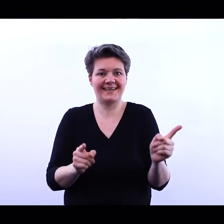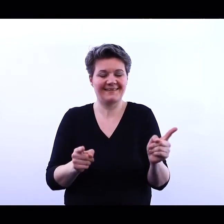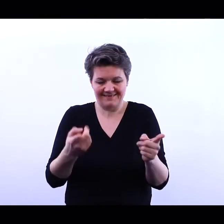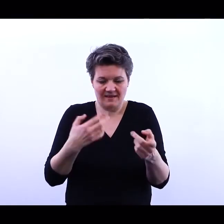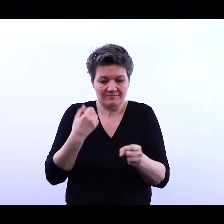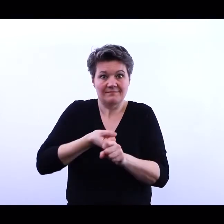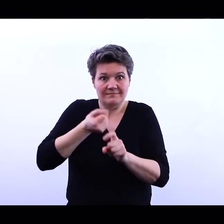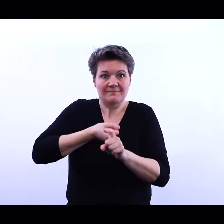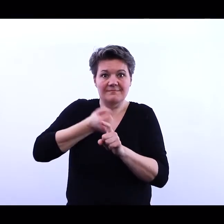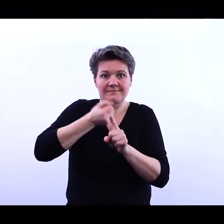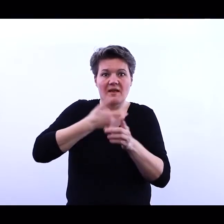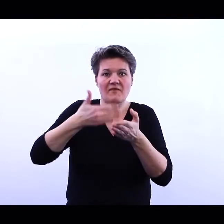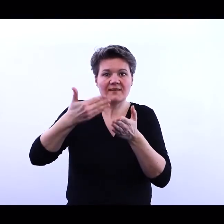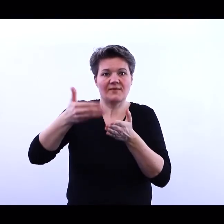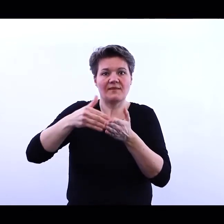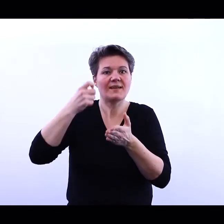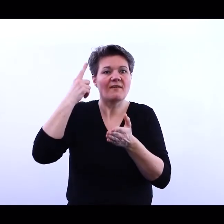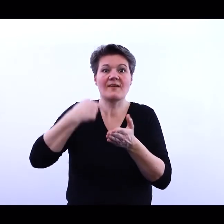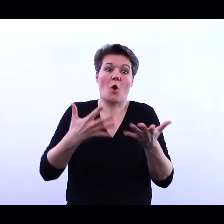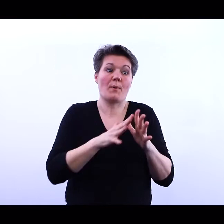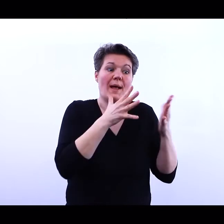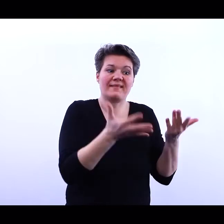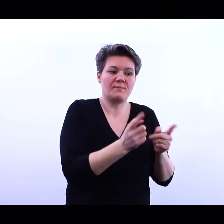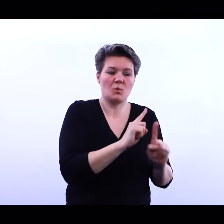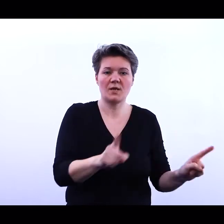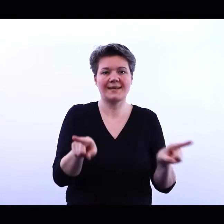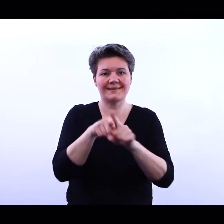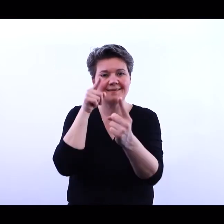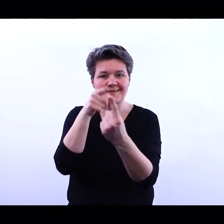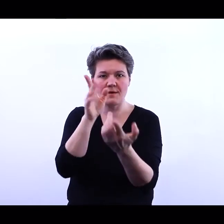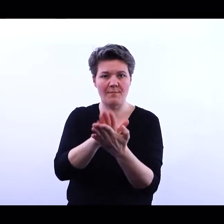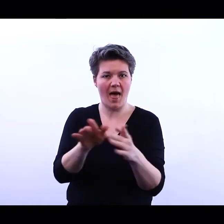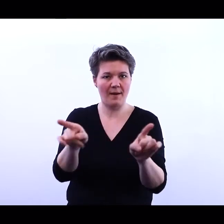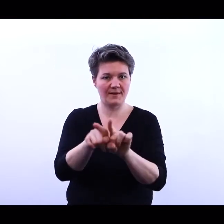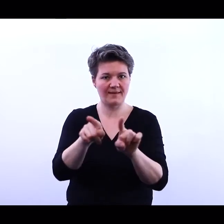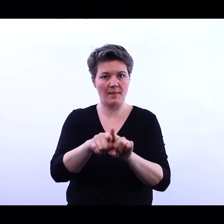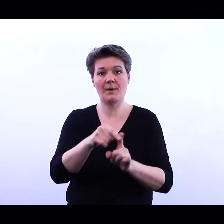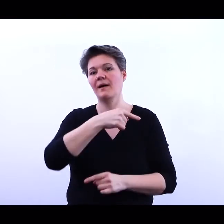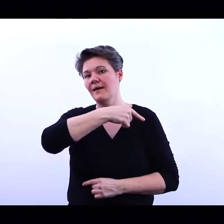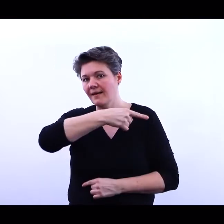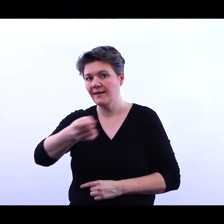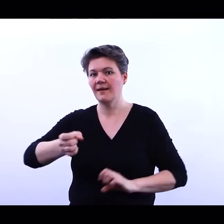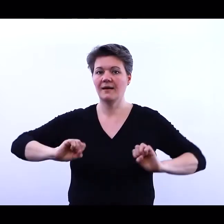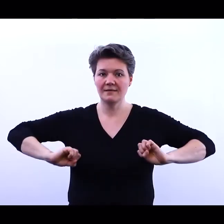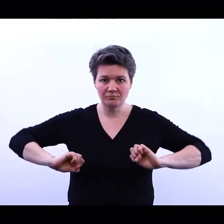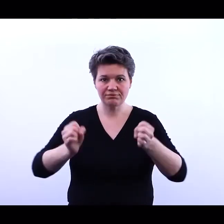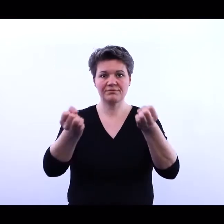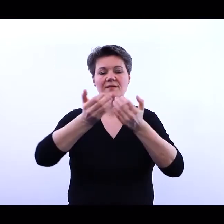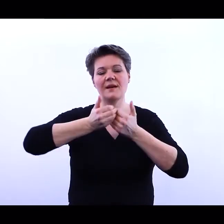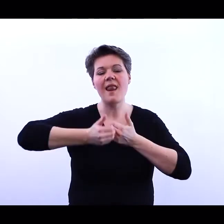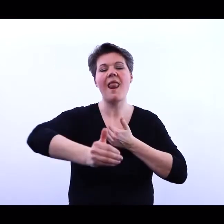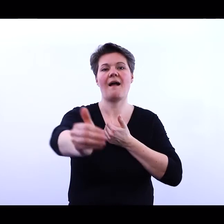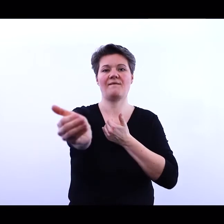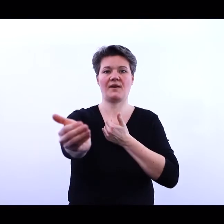because they were done, right? So remembering that we are in a long game, we are not in